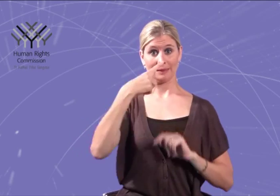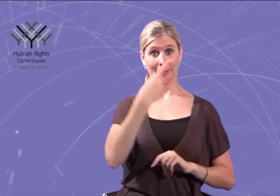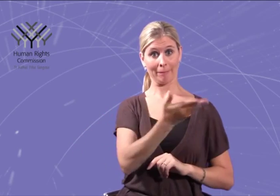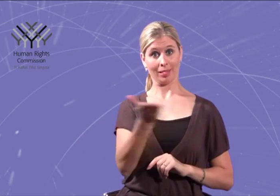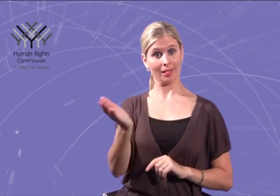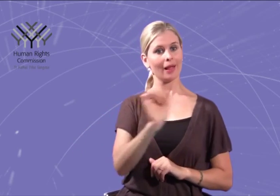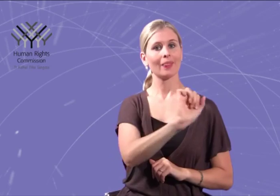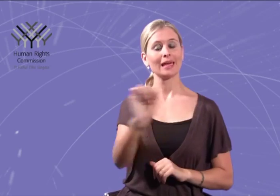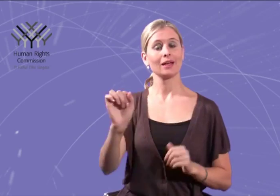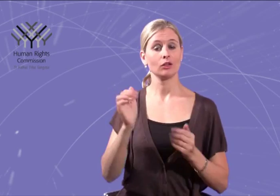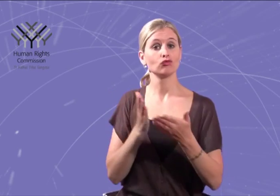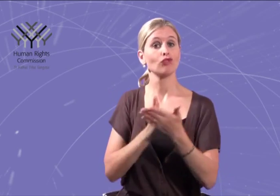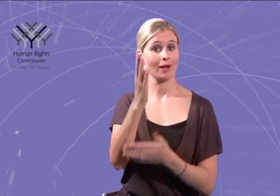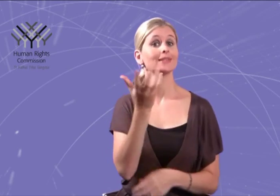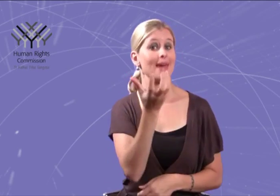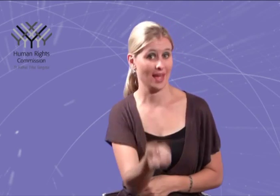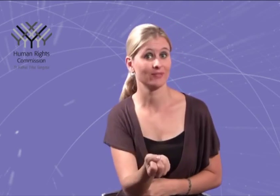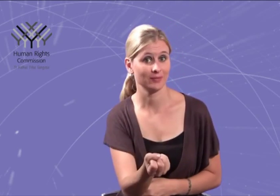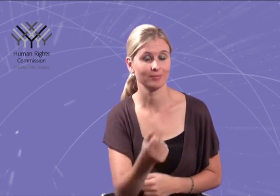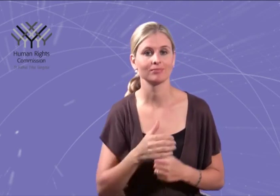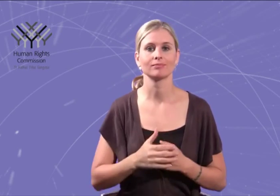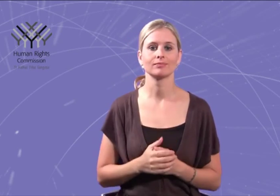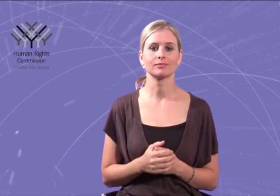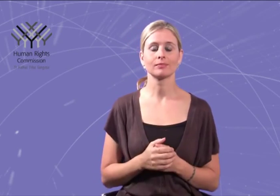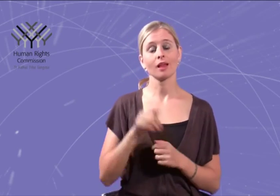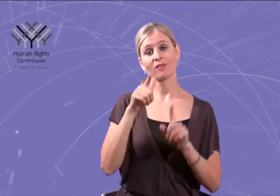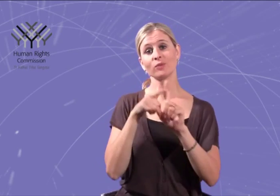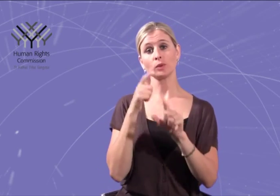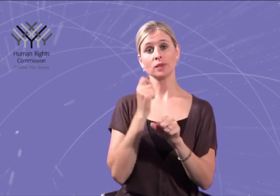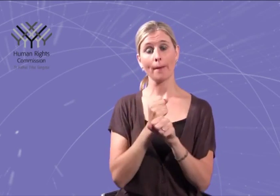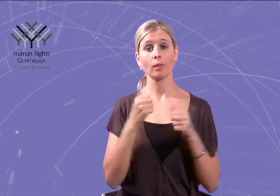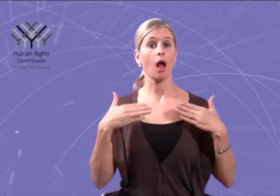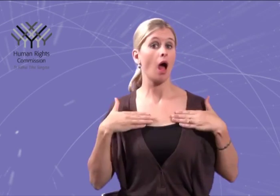people. This includes guidance on making health,